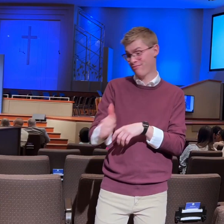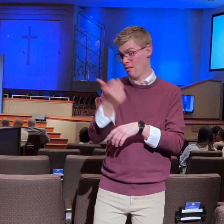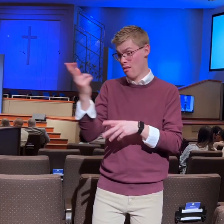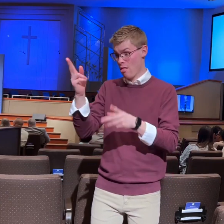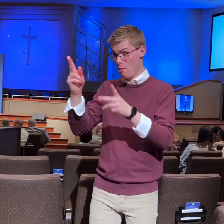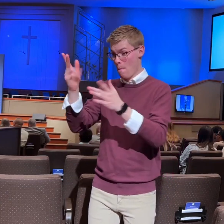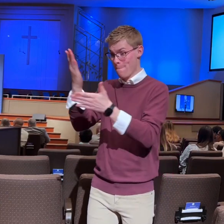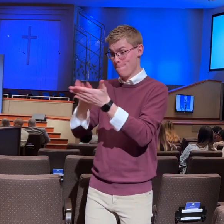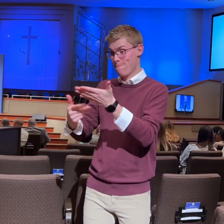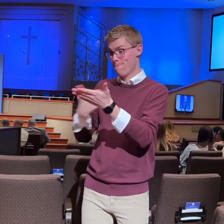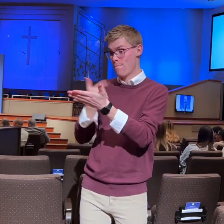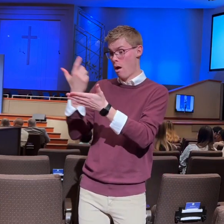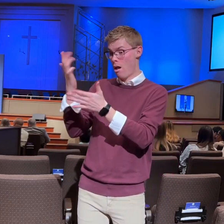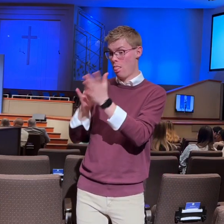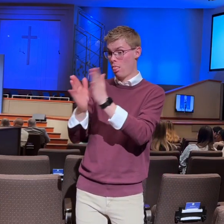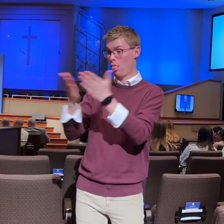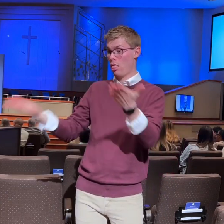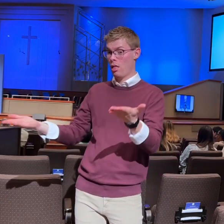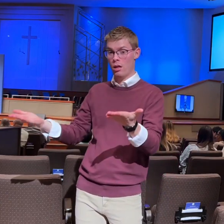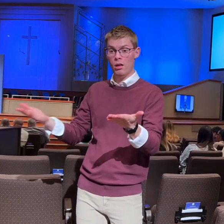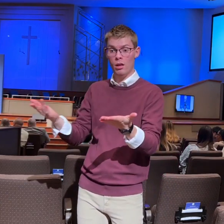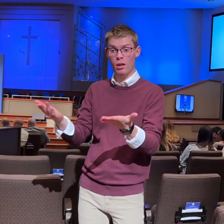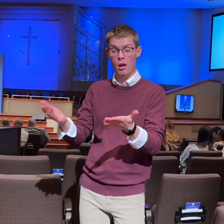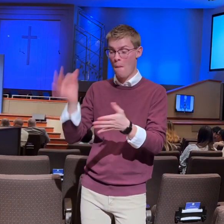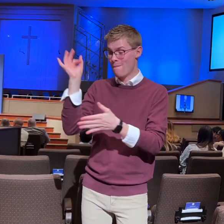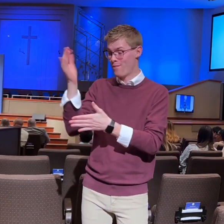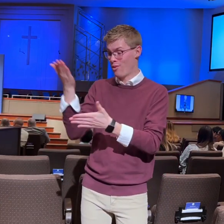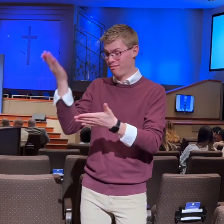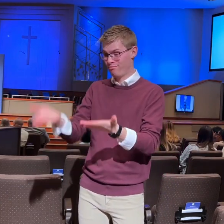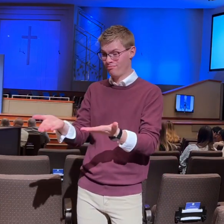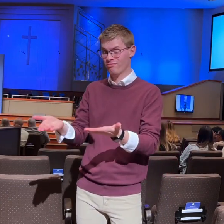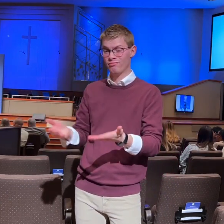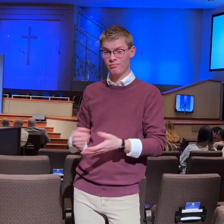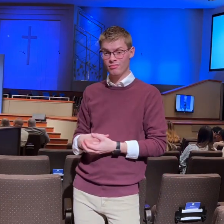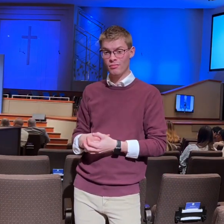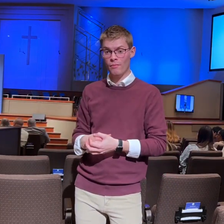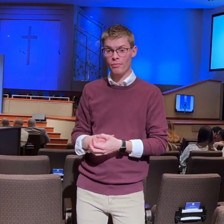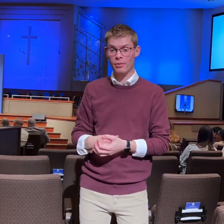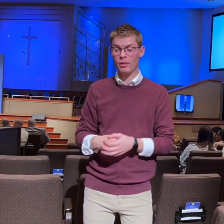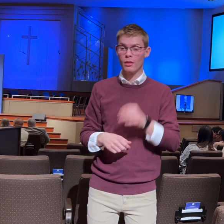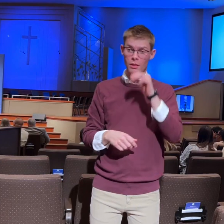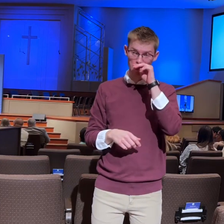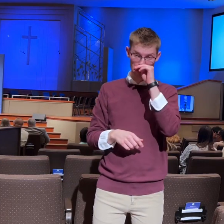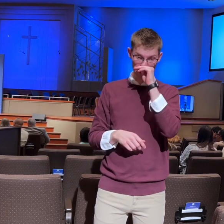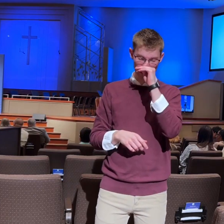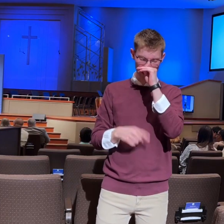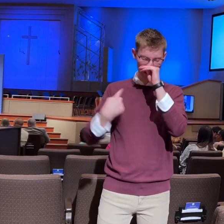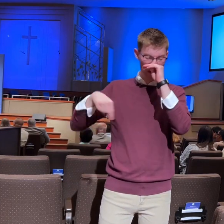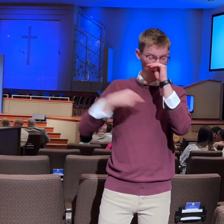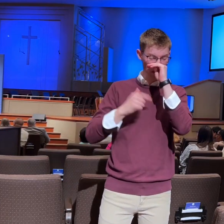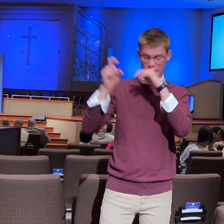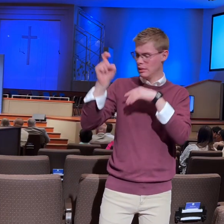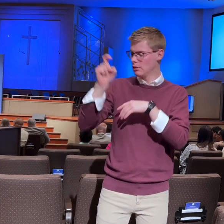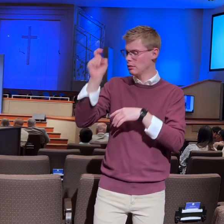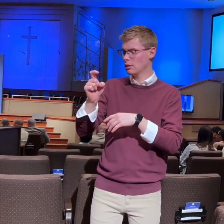than when I preached through and read through many, many years ago. I'm going to tell you something. We don't need revelation from outside of this book.